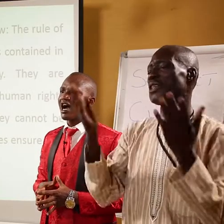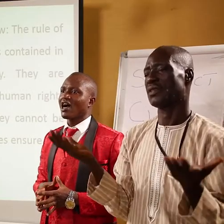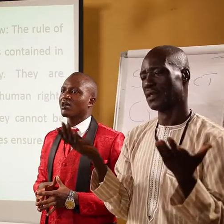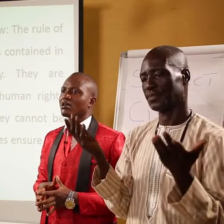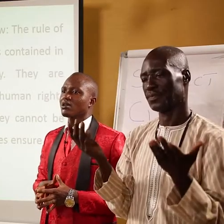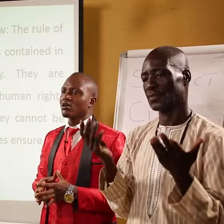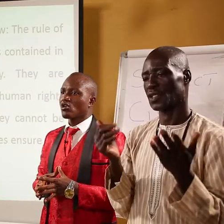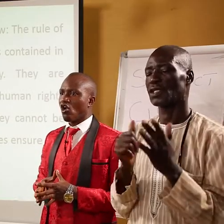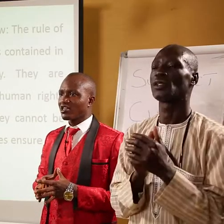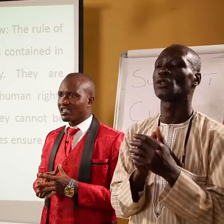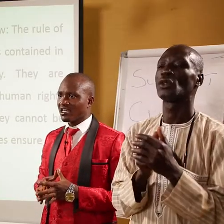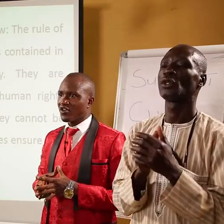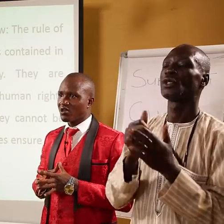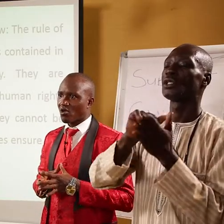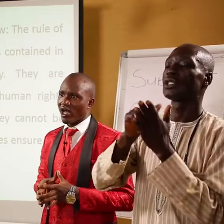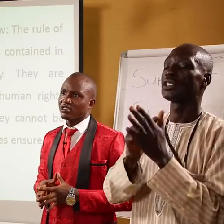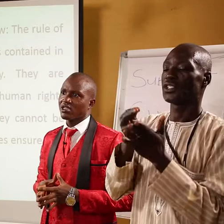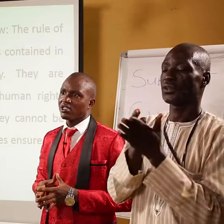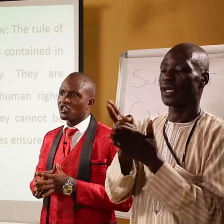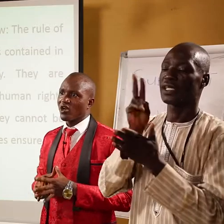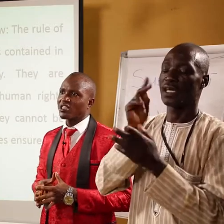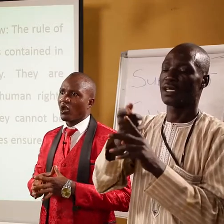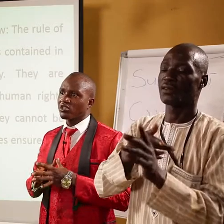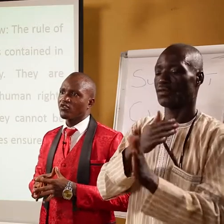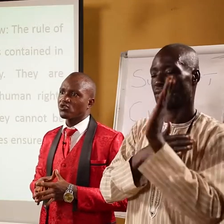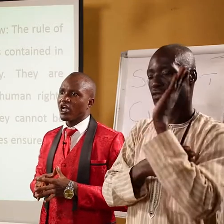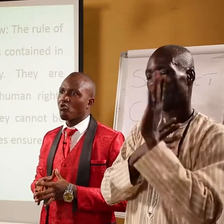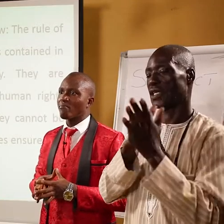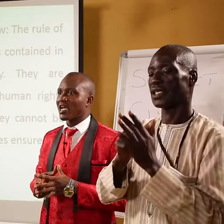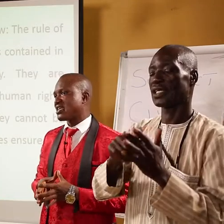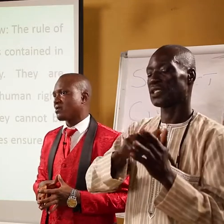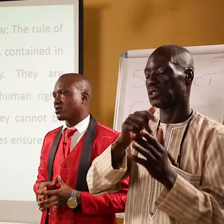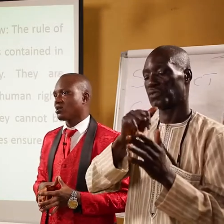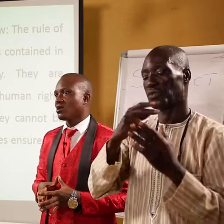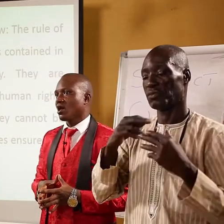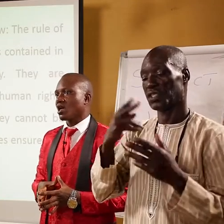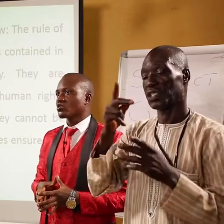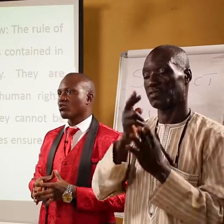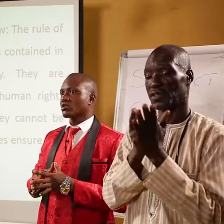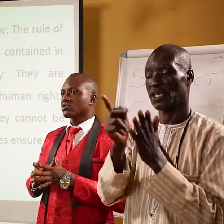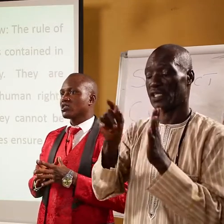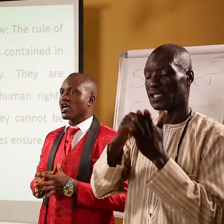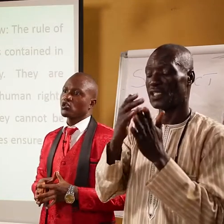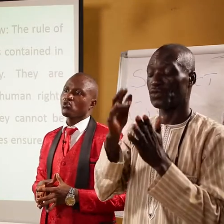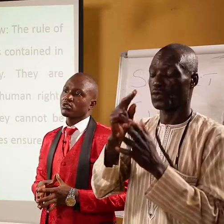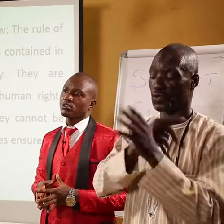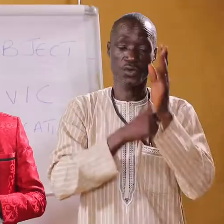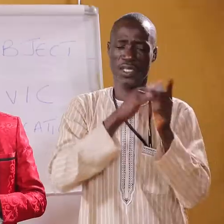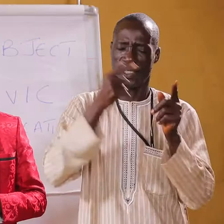rights are God-given rights. These rights are not given to anyone by any man. And so